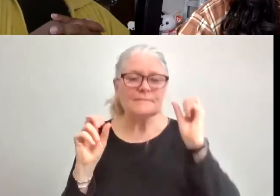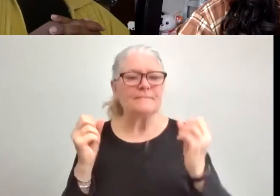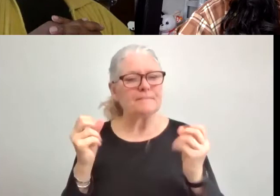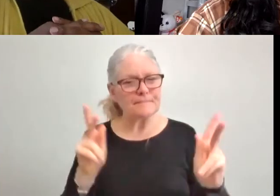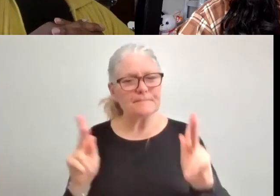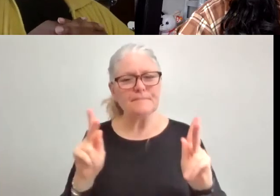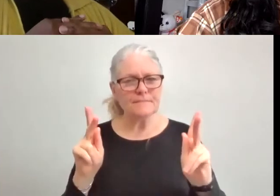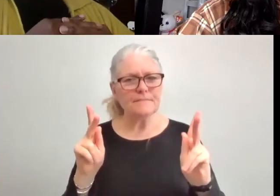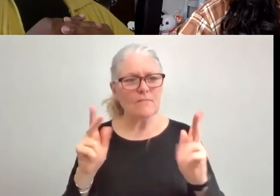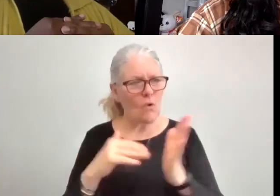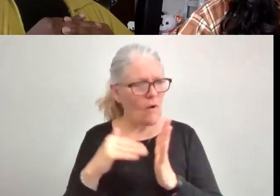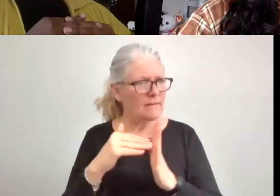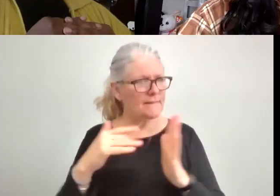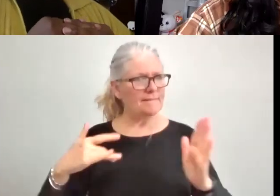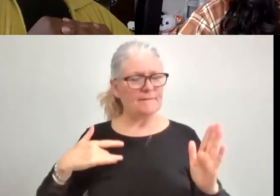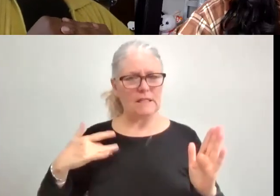as like more,